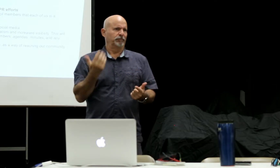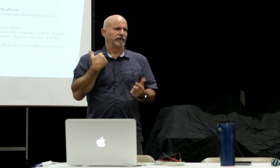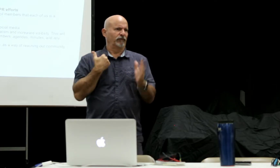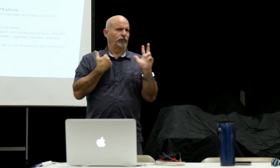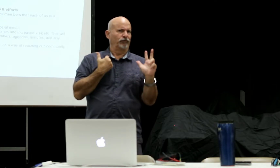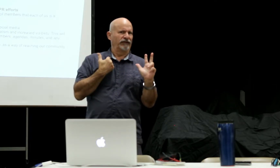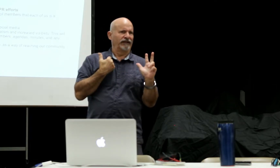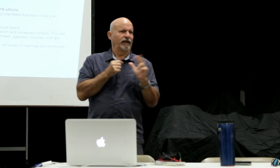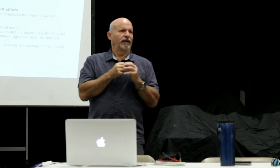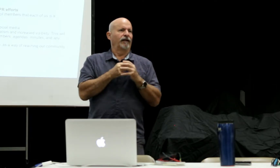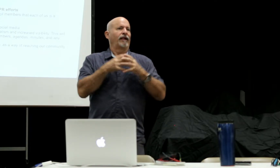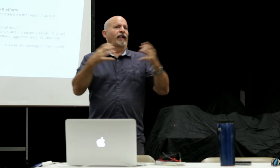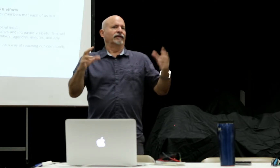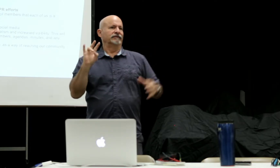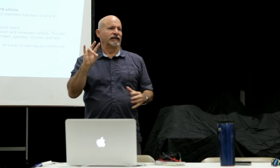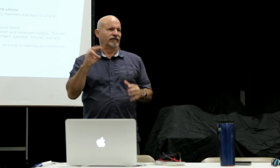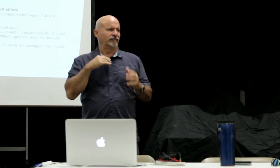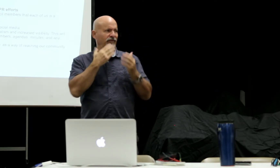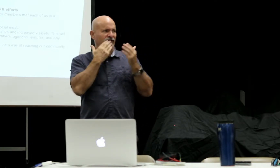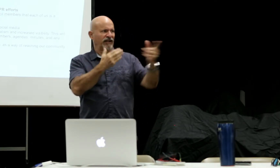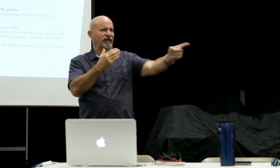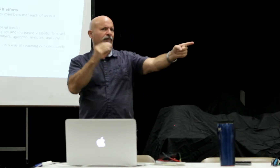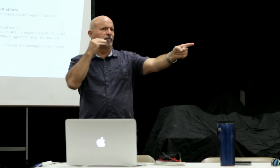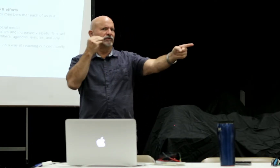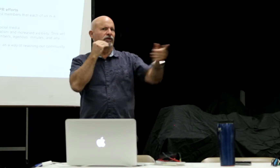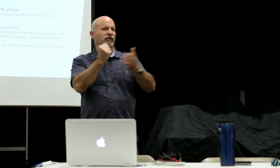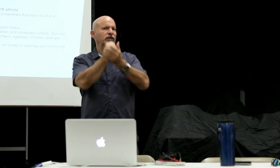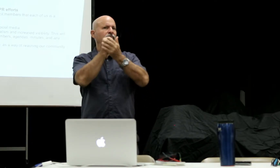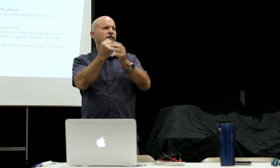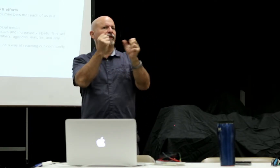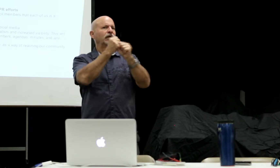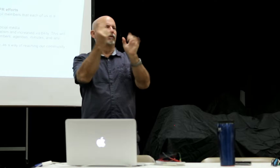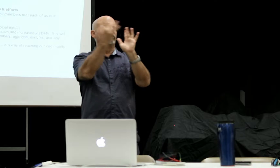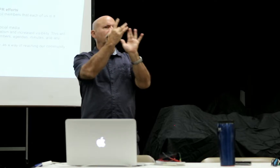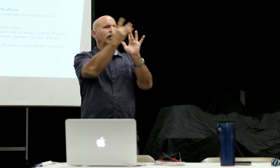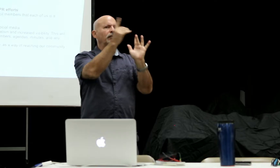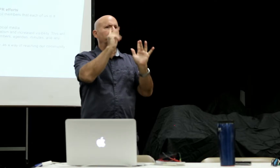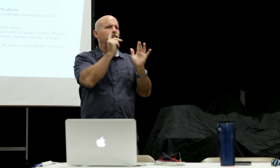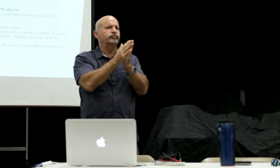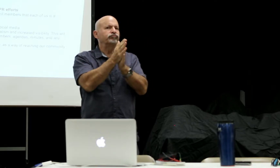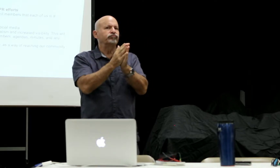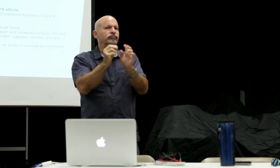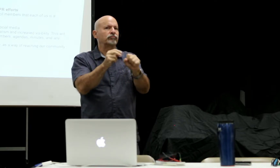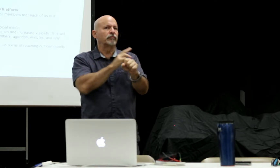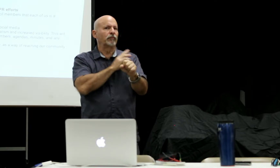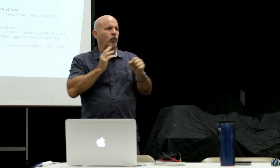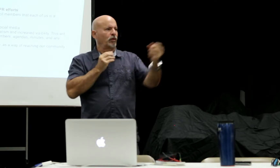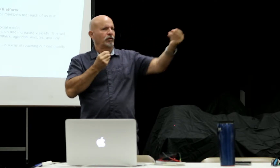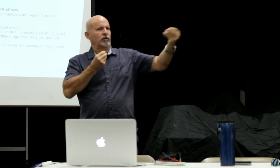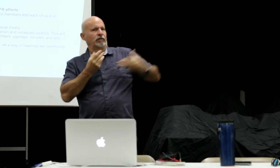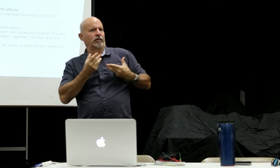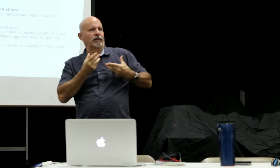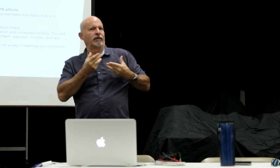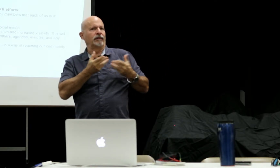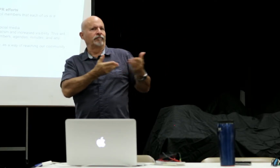members currently, and we had 3. So thank you to Michelle for helping us reach out to people who were interested in joining